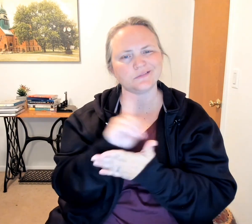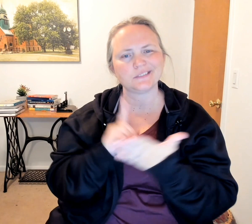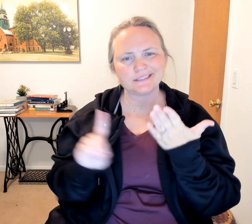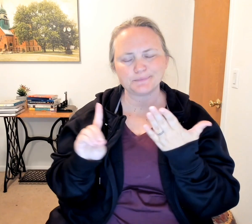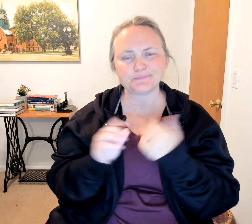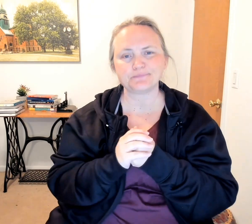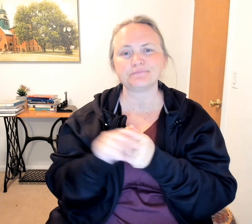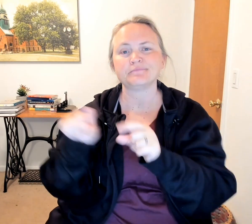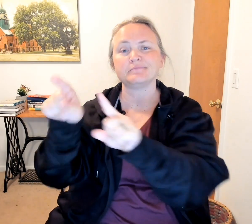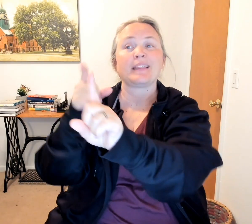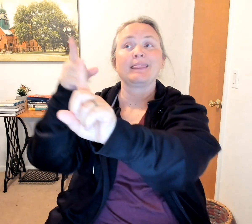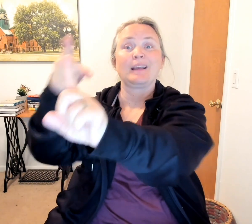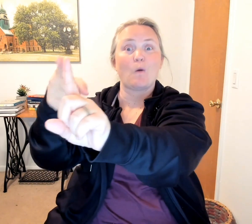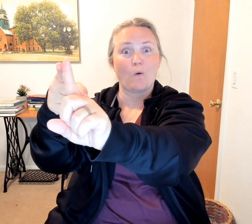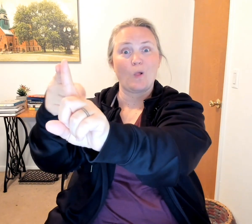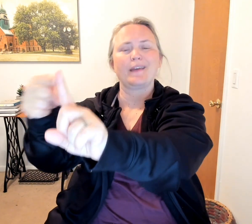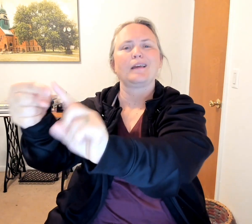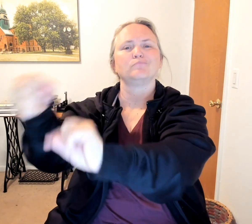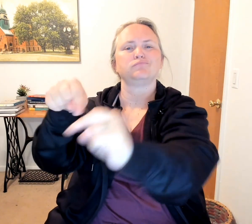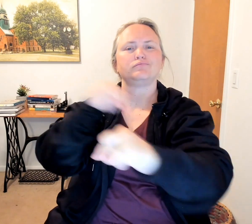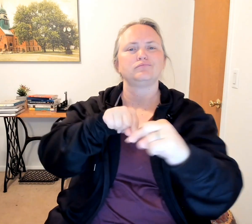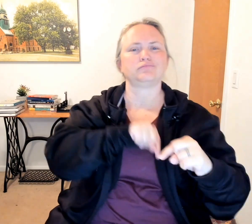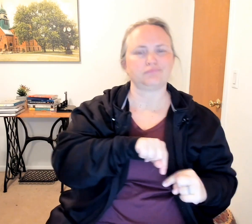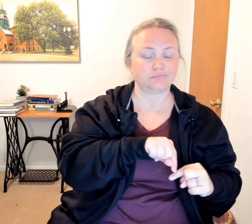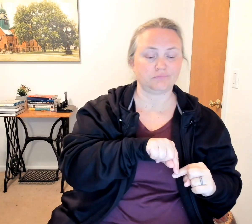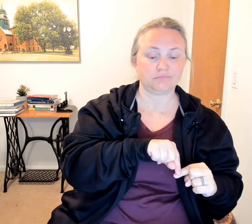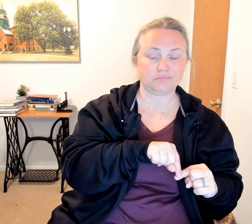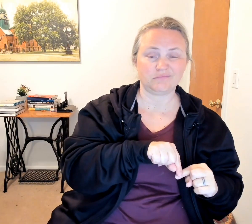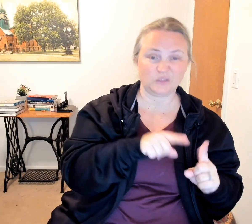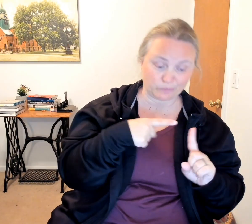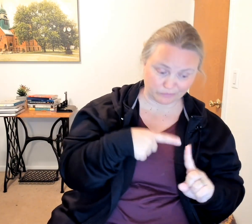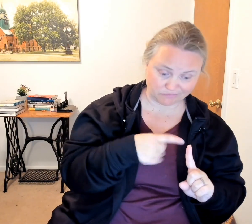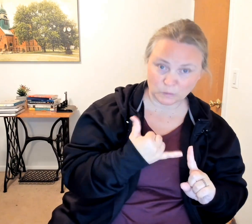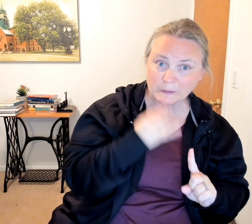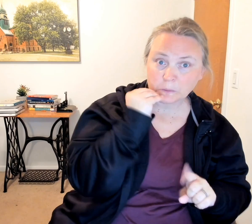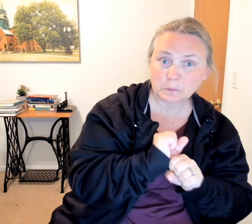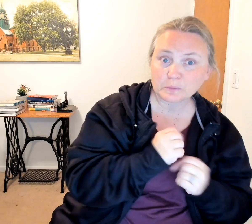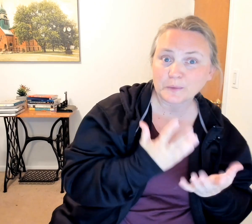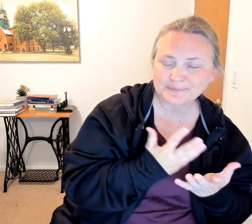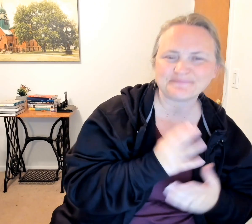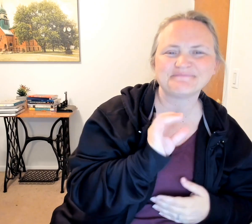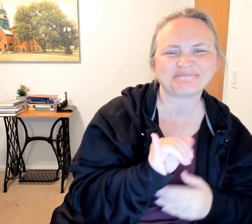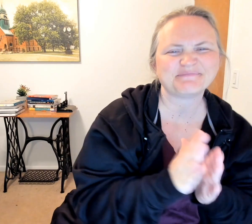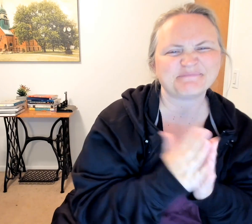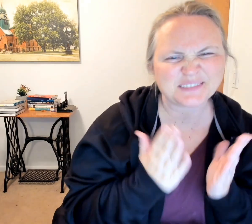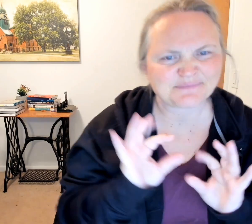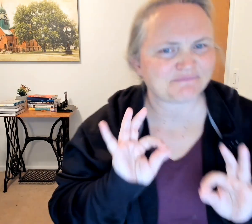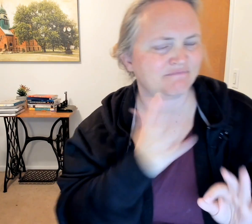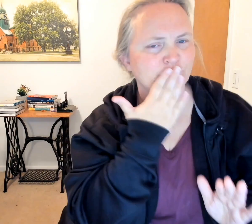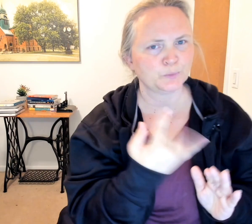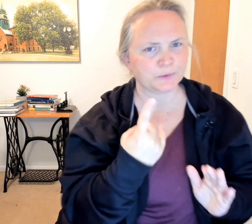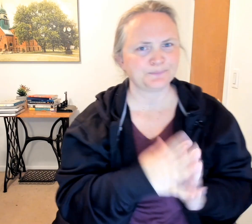up, and then working backward from there to get all the way down to the minutia of what's the homework assignment for today. That book, again,